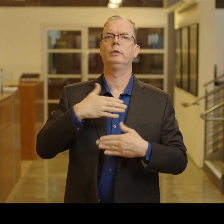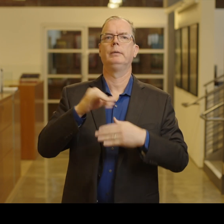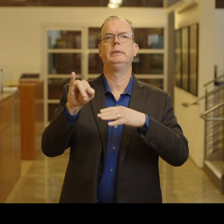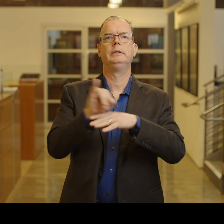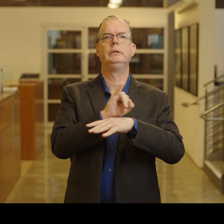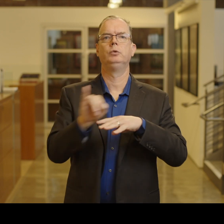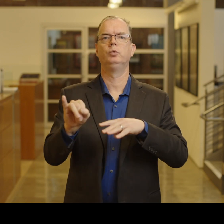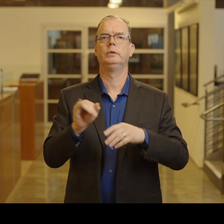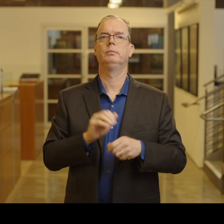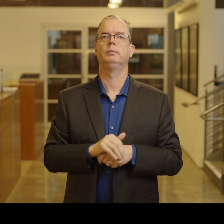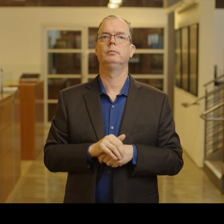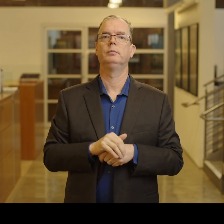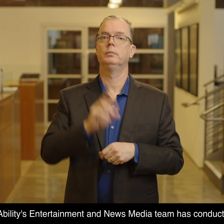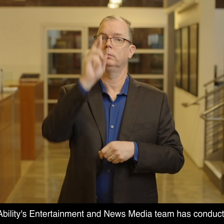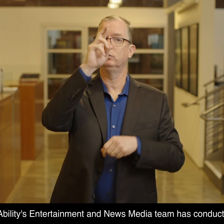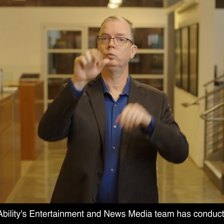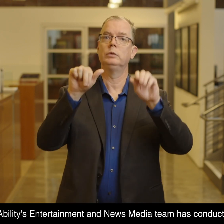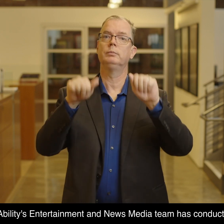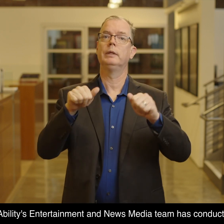industry.